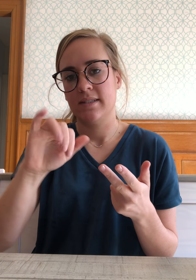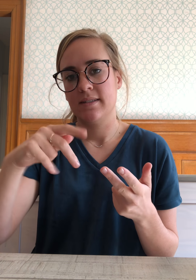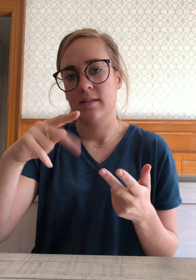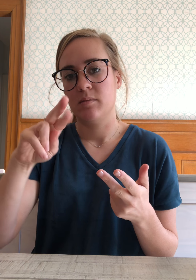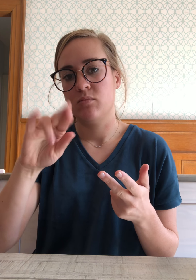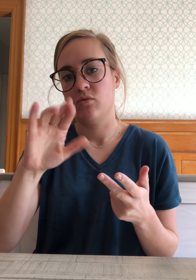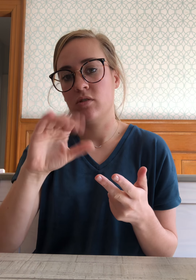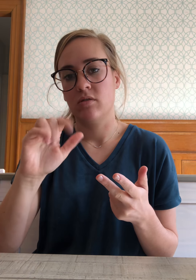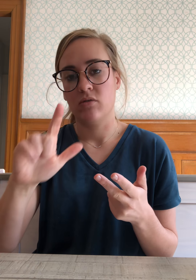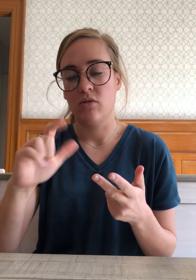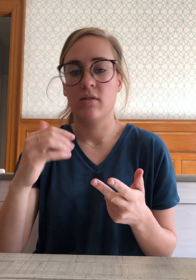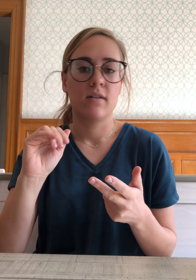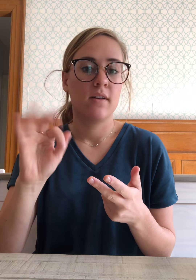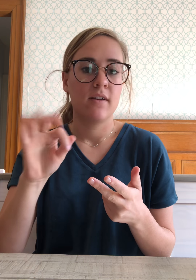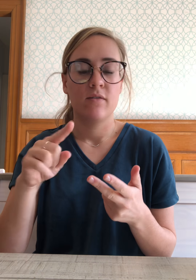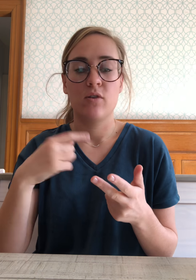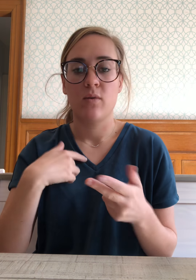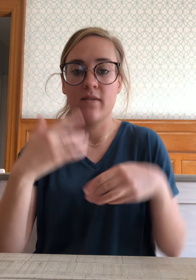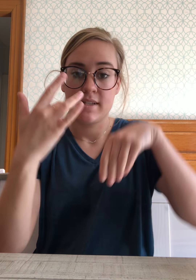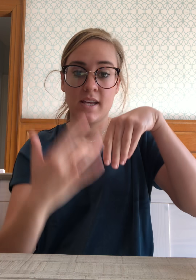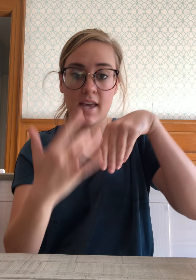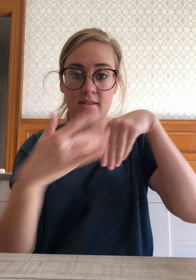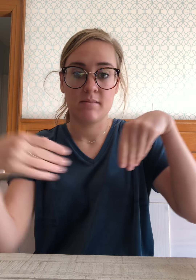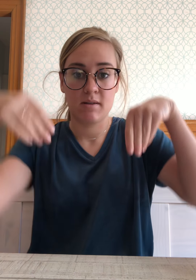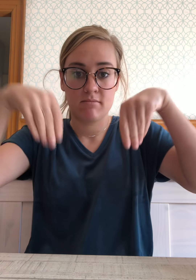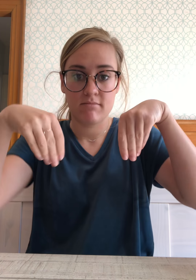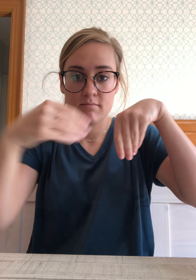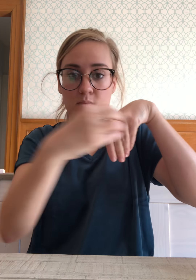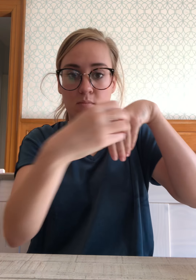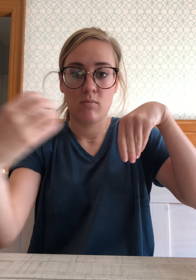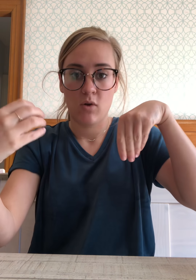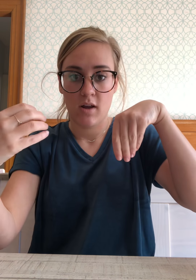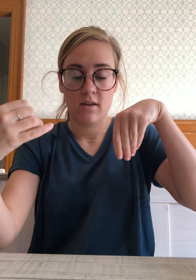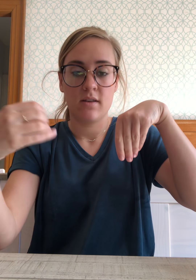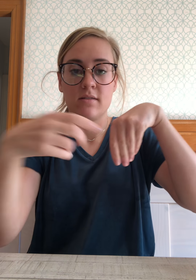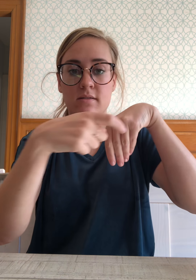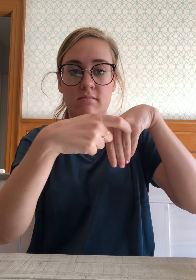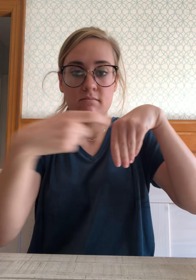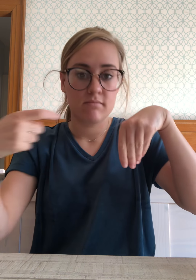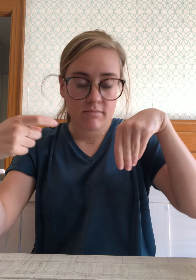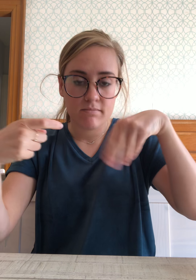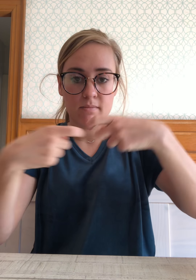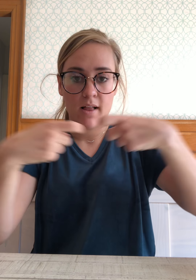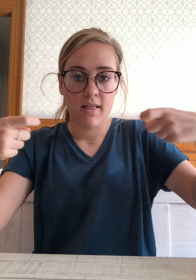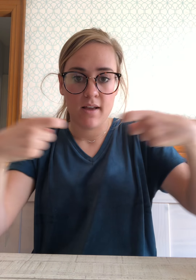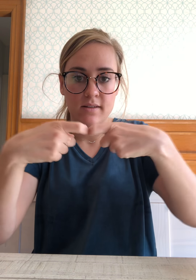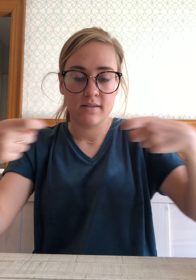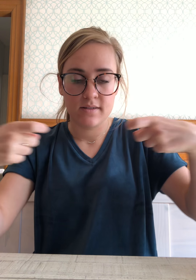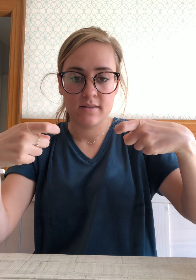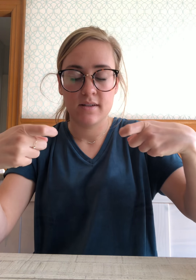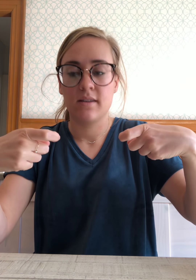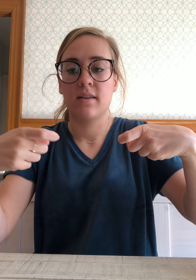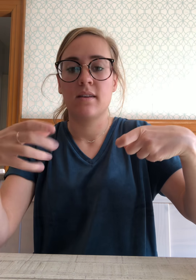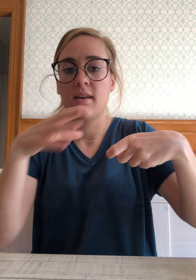centrals, we put on some brackets, put an elastic on the brackets, and the teeth will move